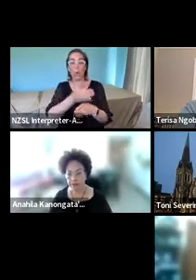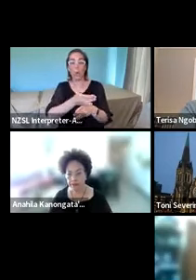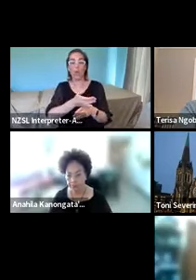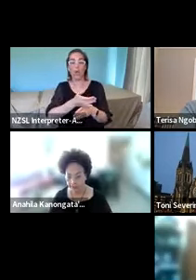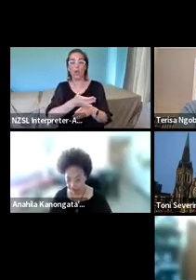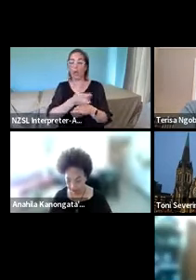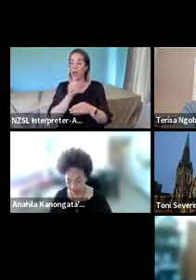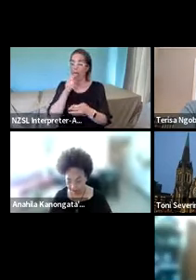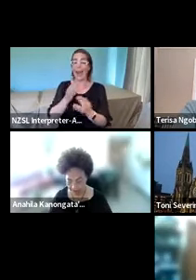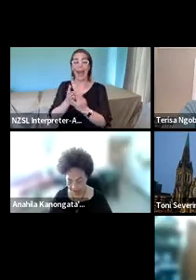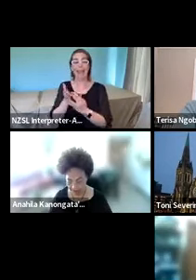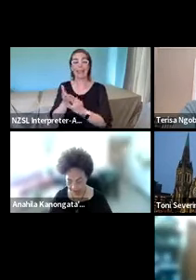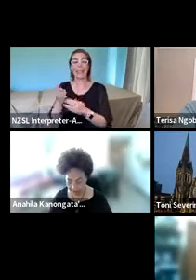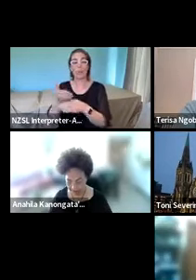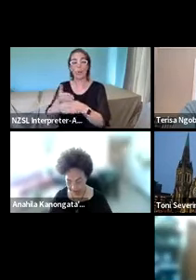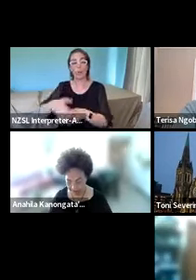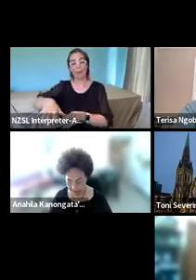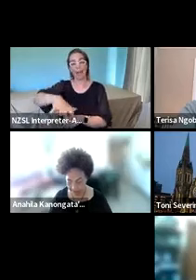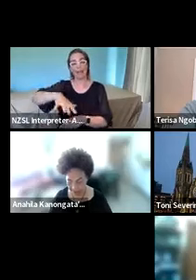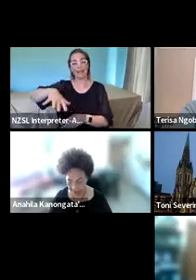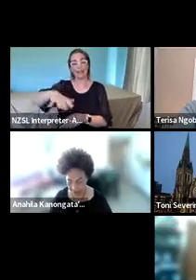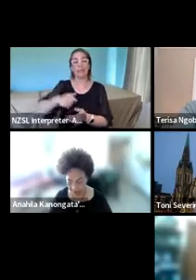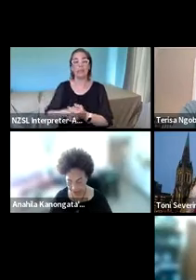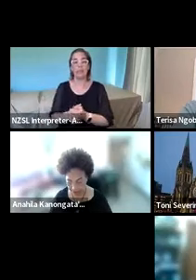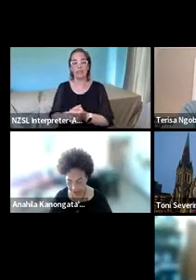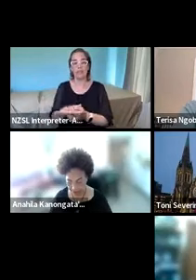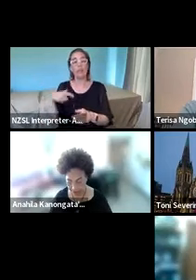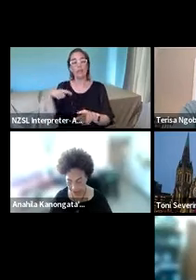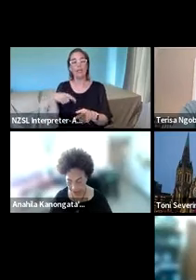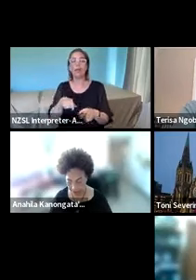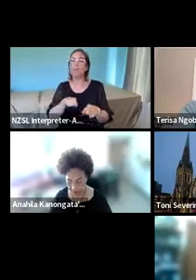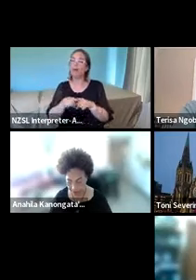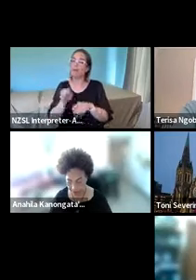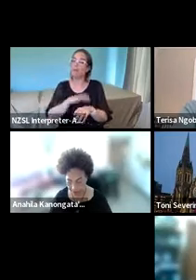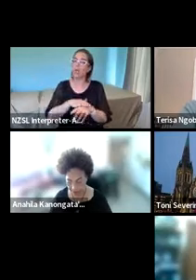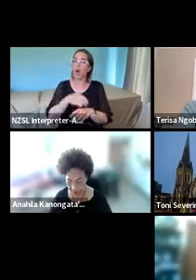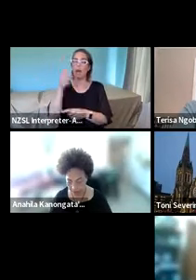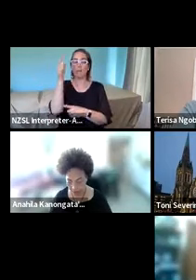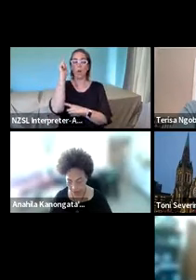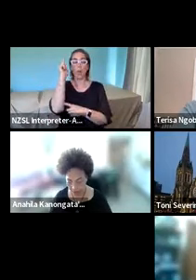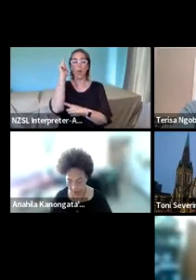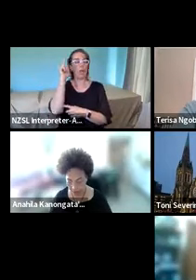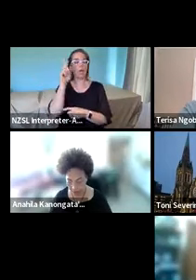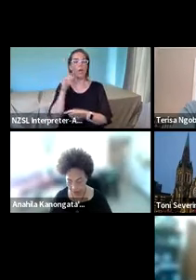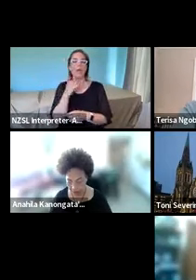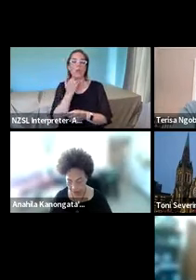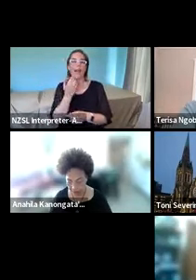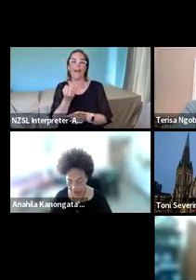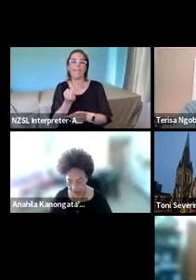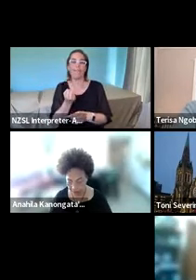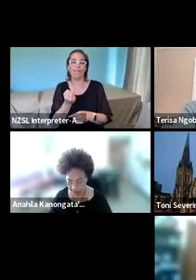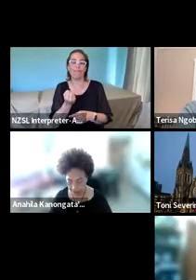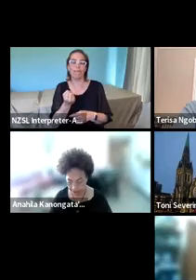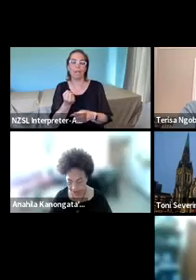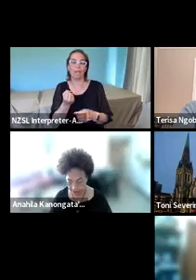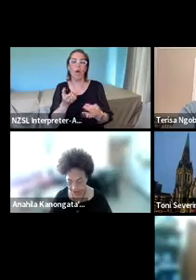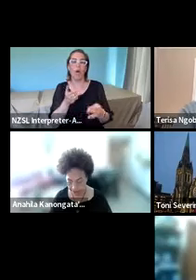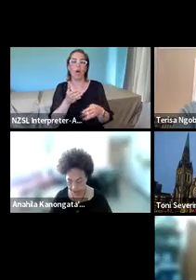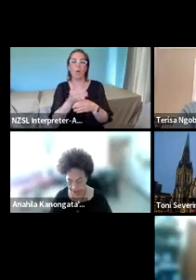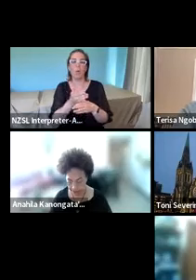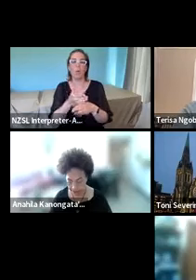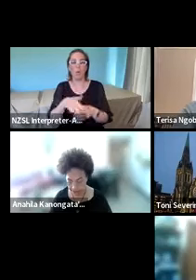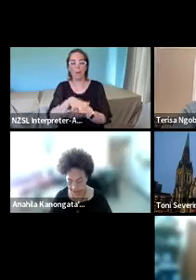work, and it's often because the employers don't have accessible workplaces, or they don't see the value that can be